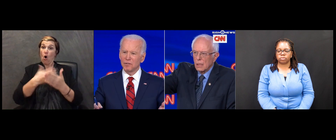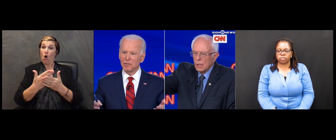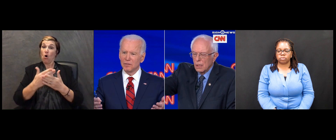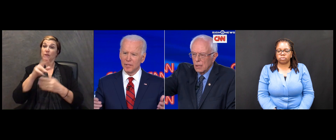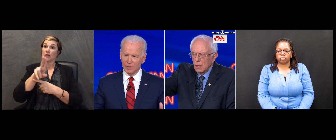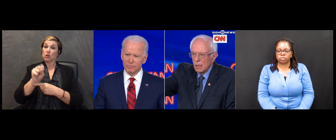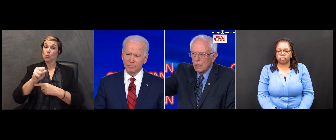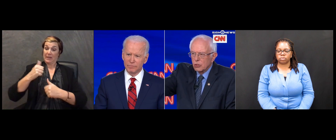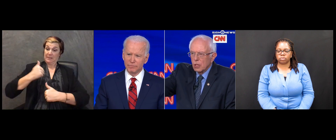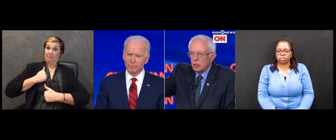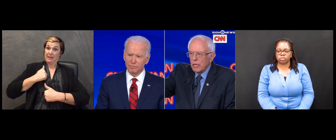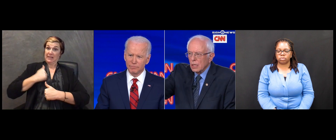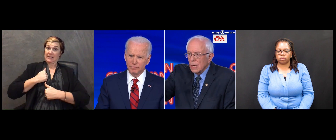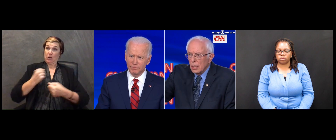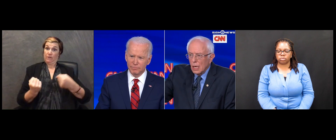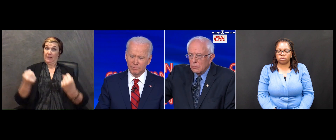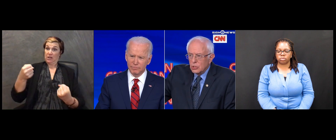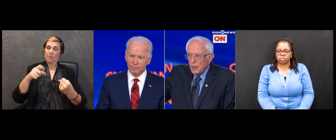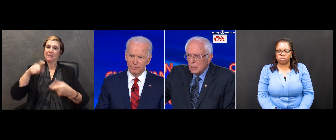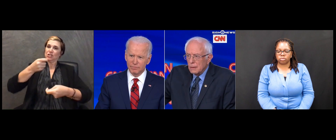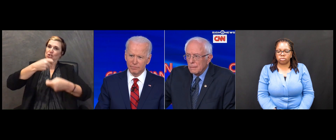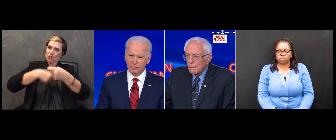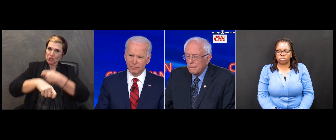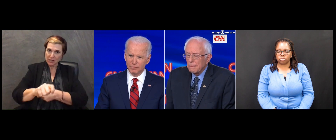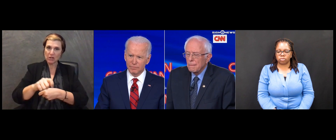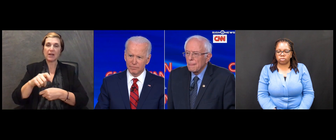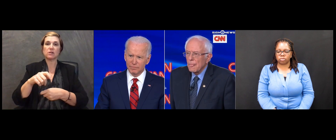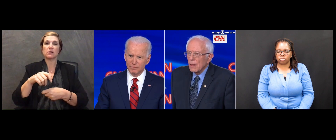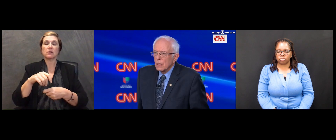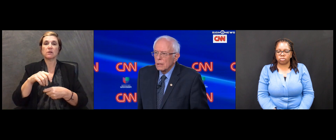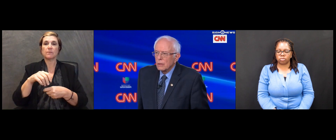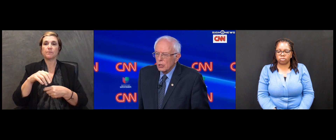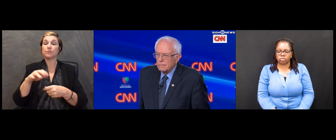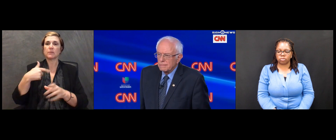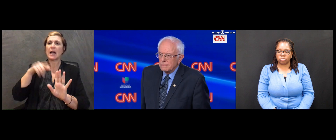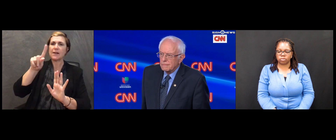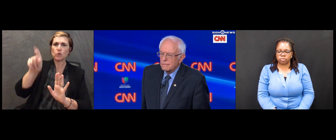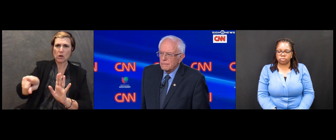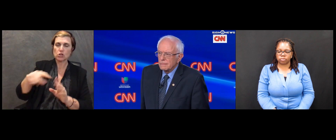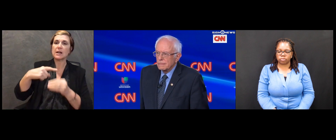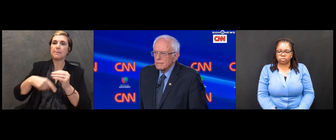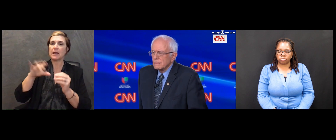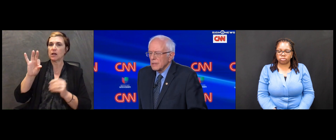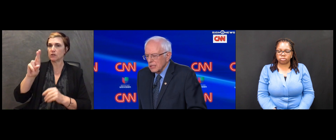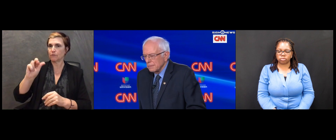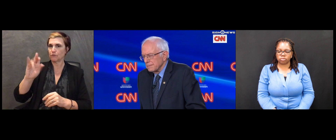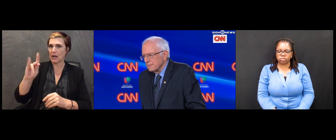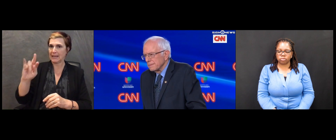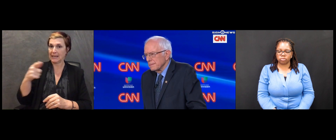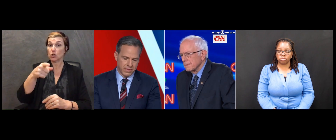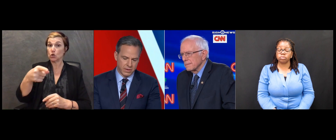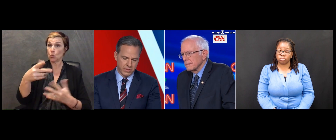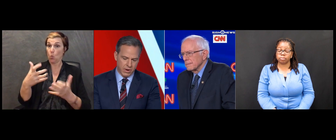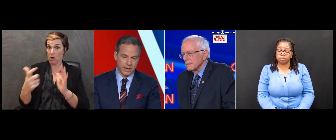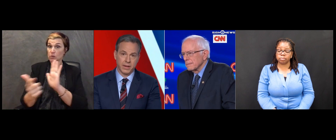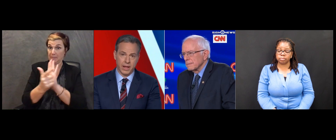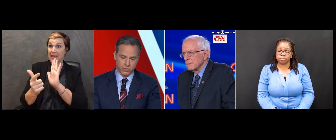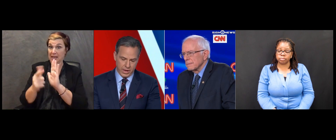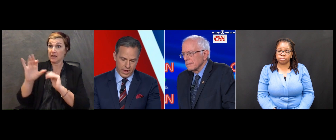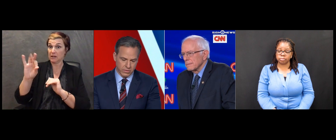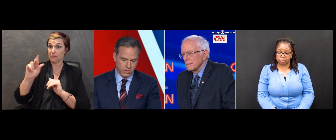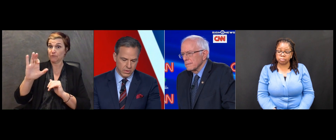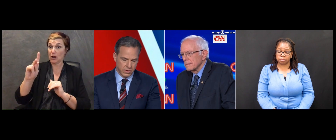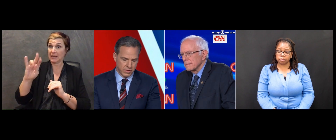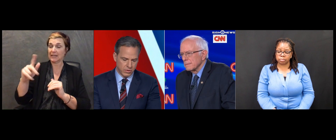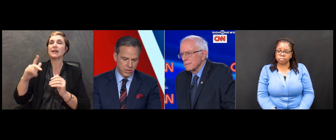to... Anyway. Thank you, Mr. Vice President. Senator, I want to talk to you about fracking, because you want to ban fracking, yes, which is a method of extracting